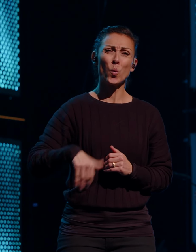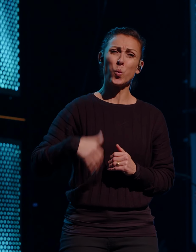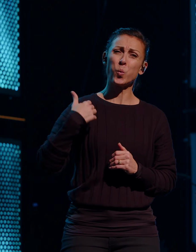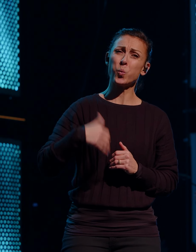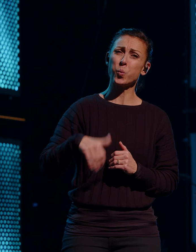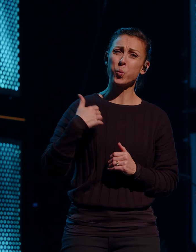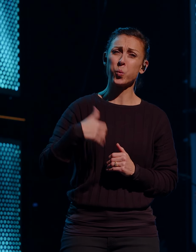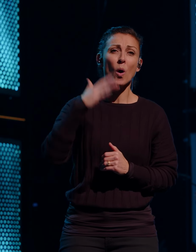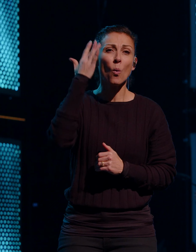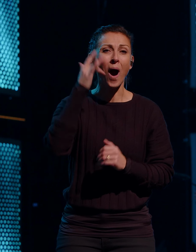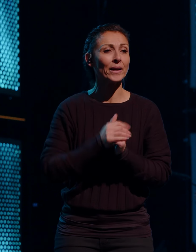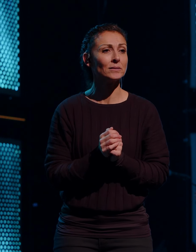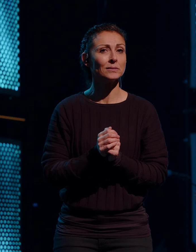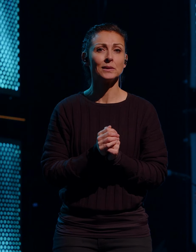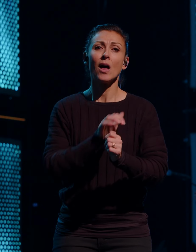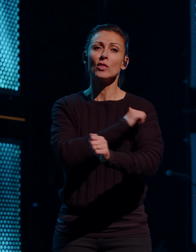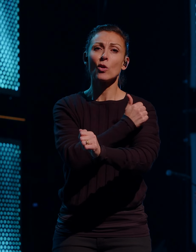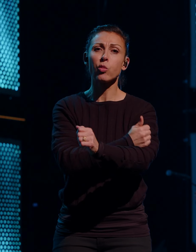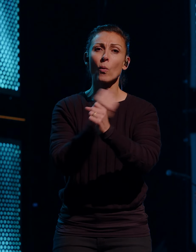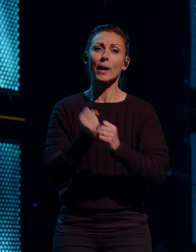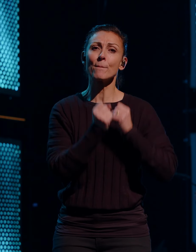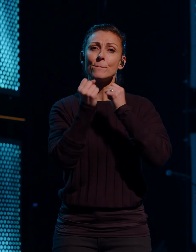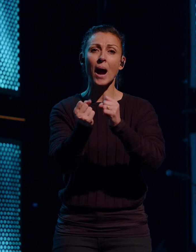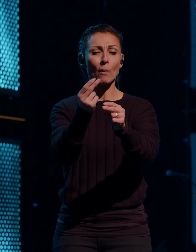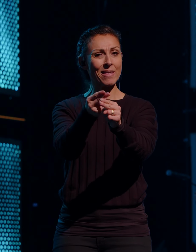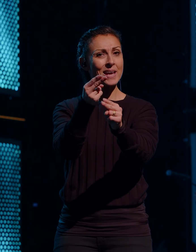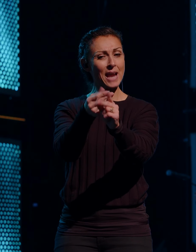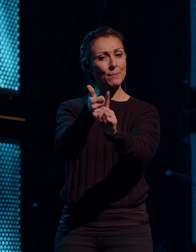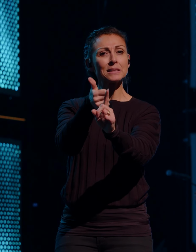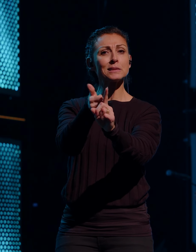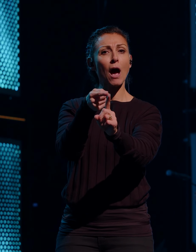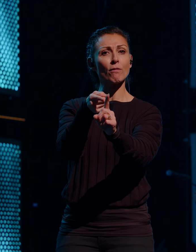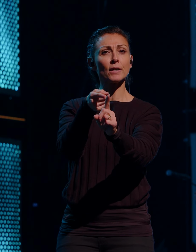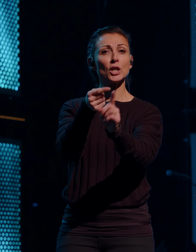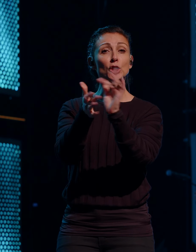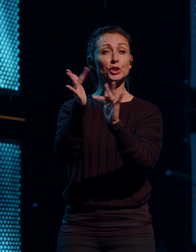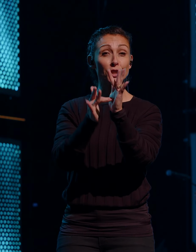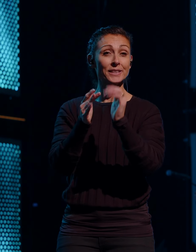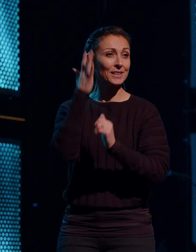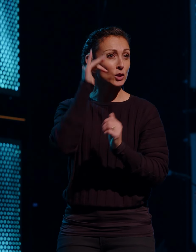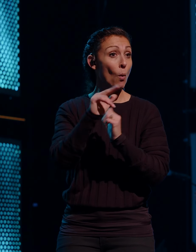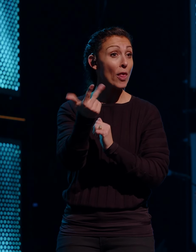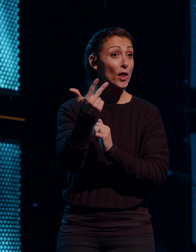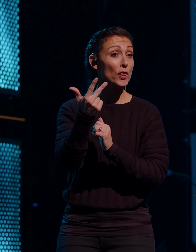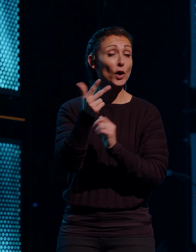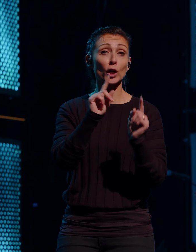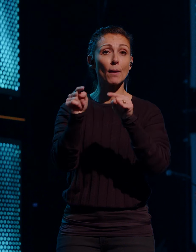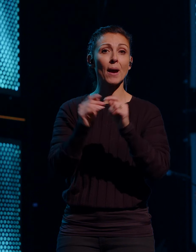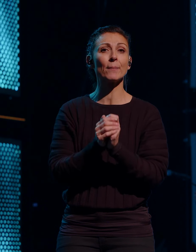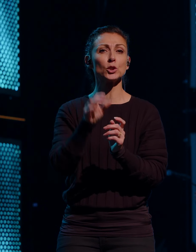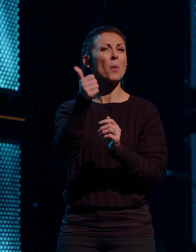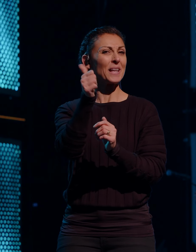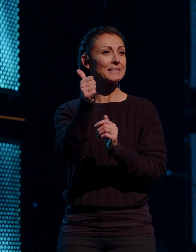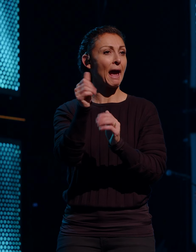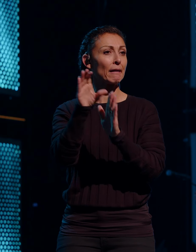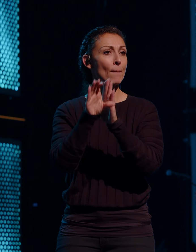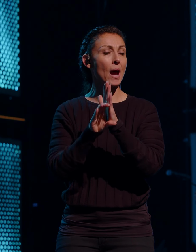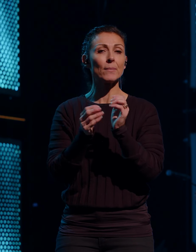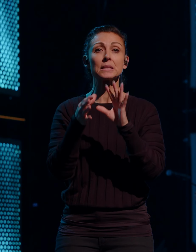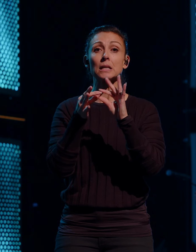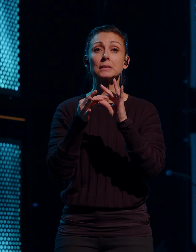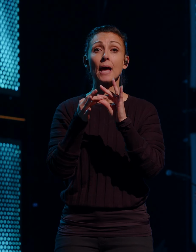Jesus, it saves you. There's a reason why the third commandment out of the Ten Commandments is don't take the Lord's name in